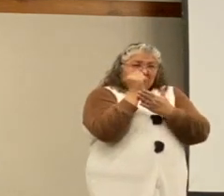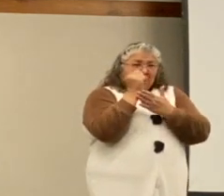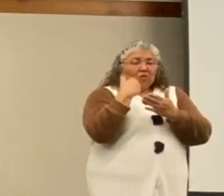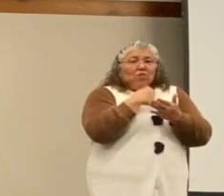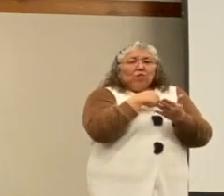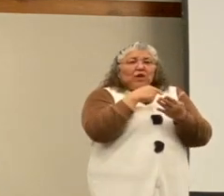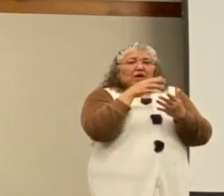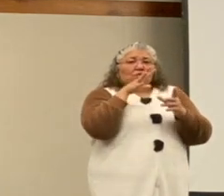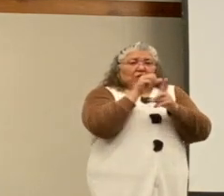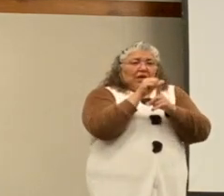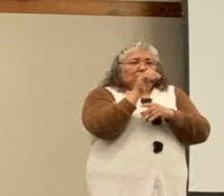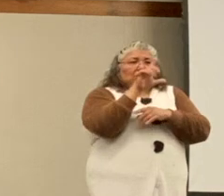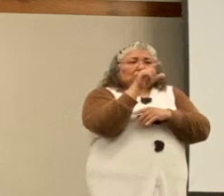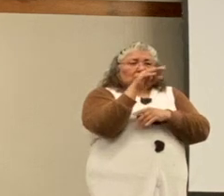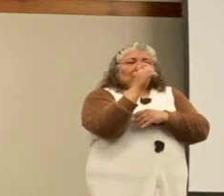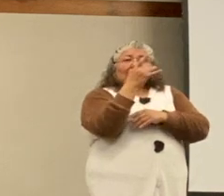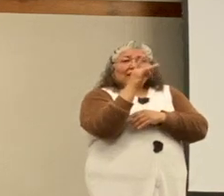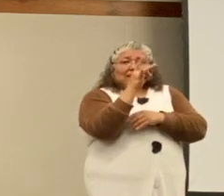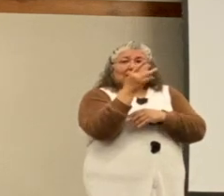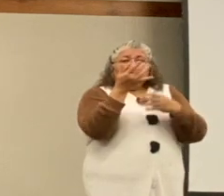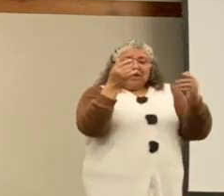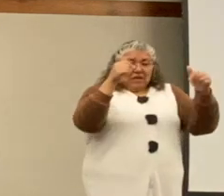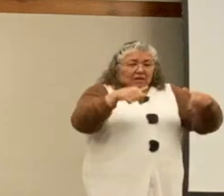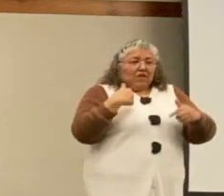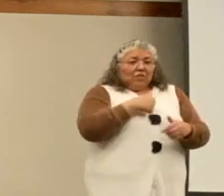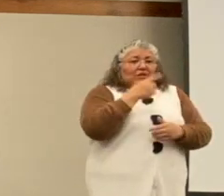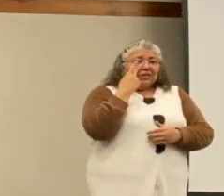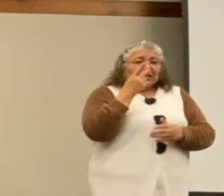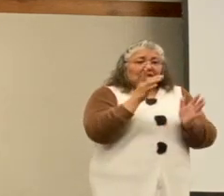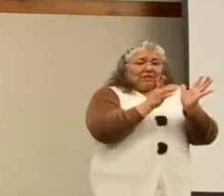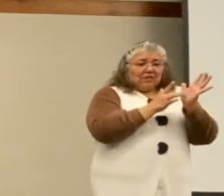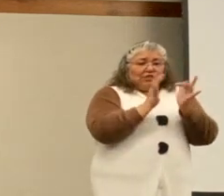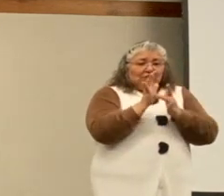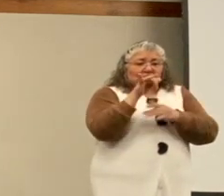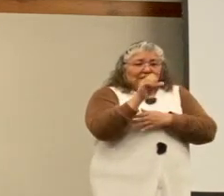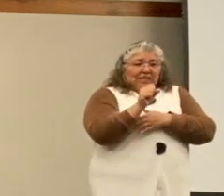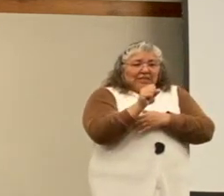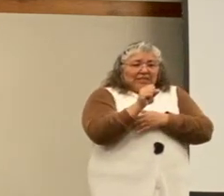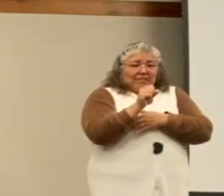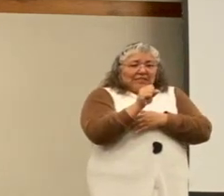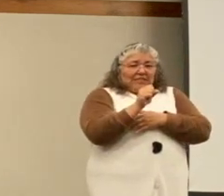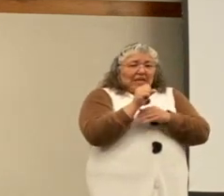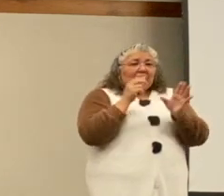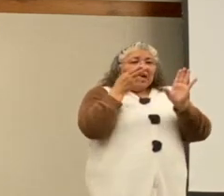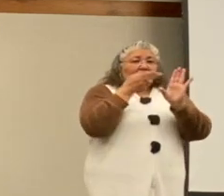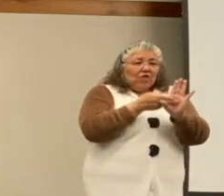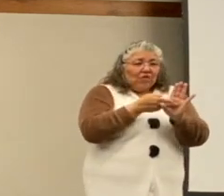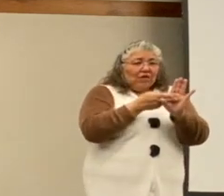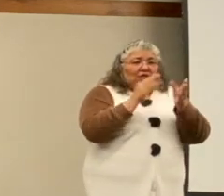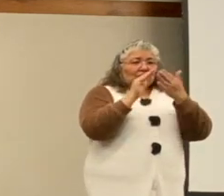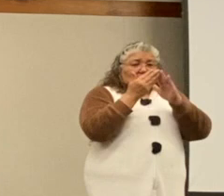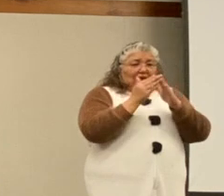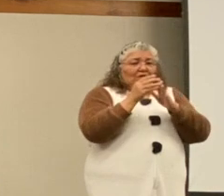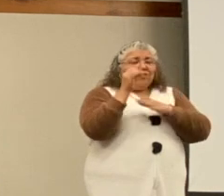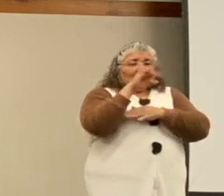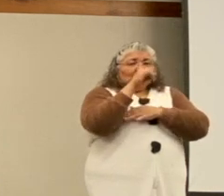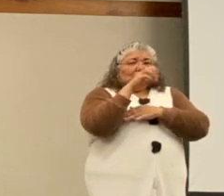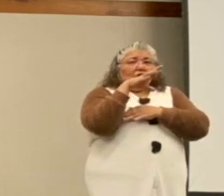tackling Luke 18. And here we see that Jesus is entering into the town of